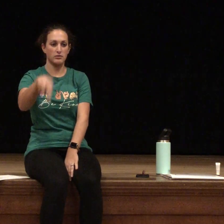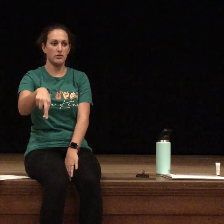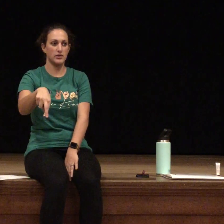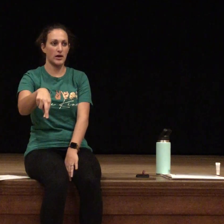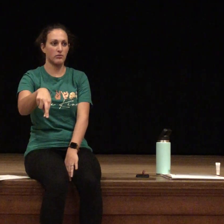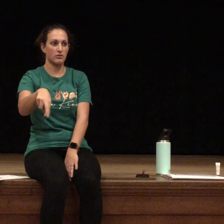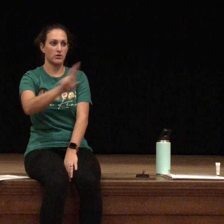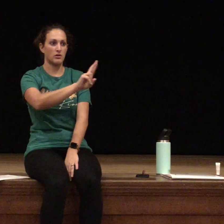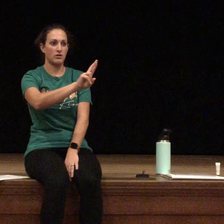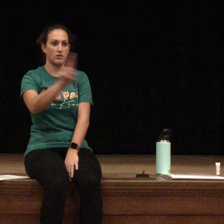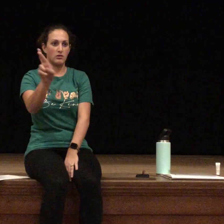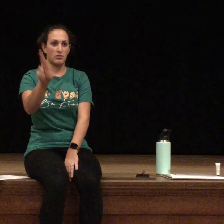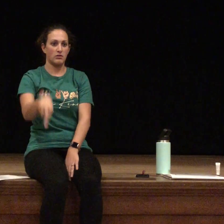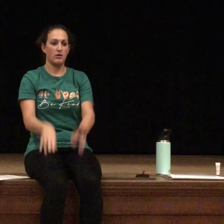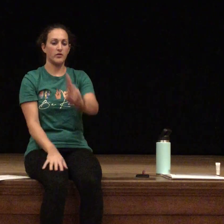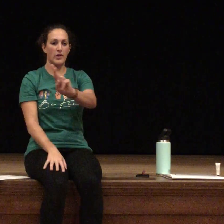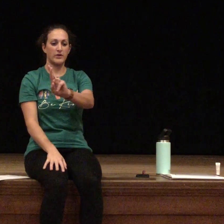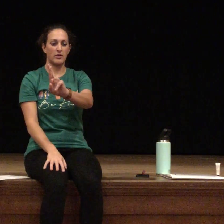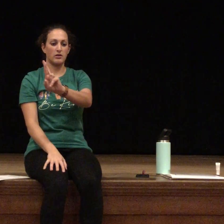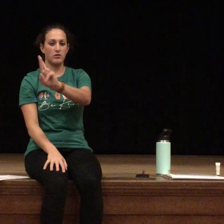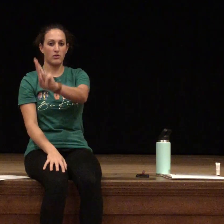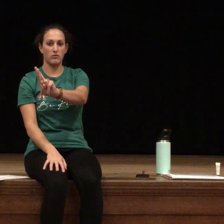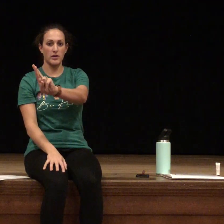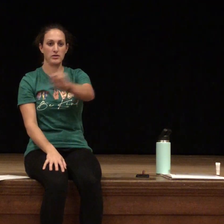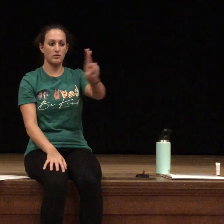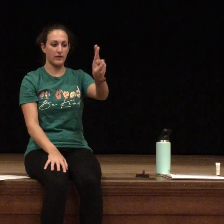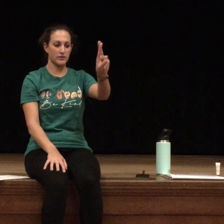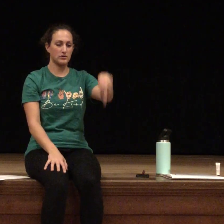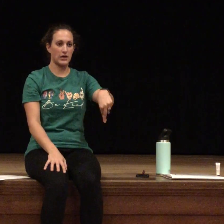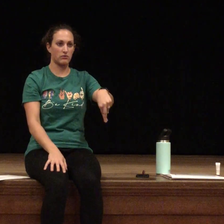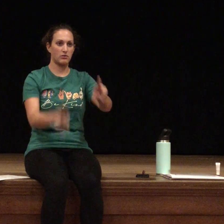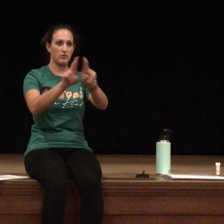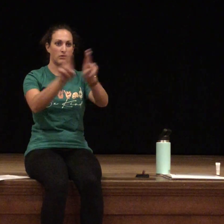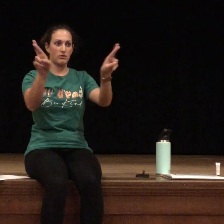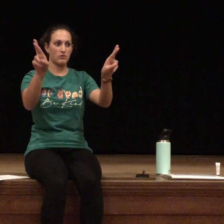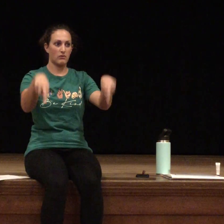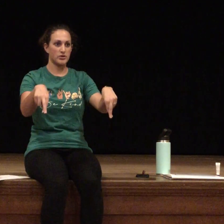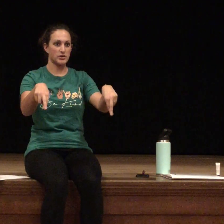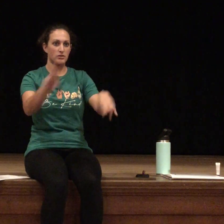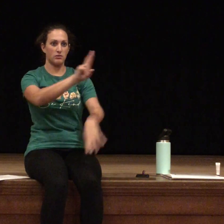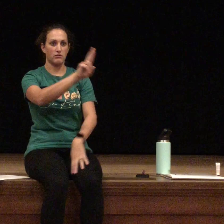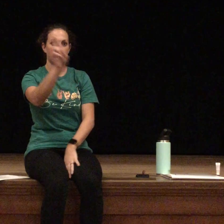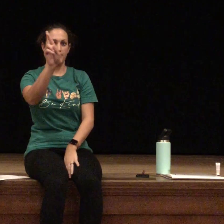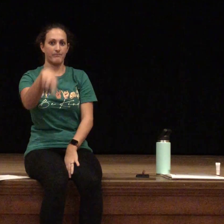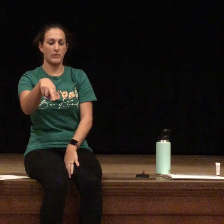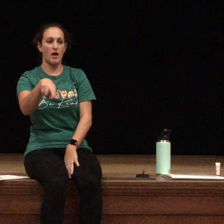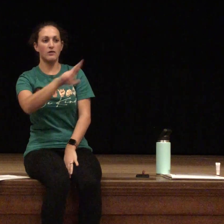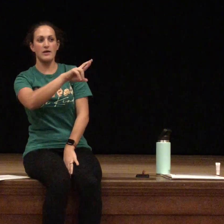and down. If you're left-handed, it'd go right, left, down. Rochester. A lot of